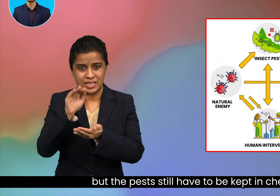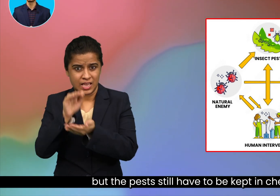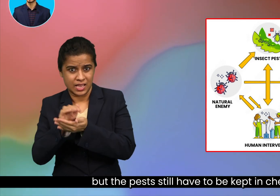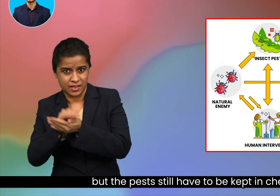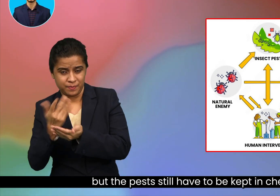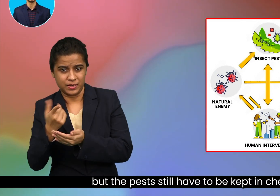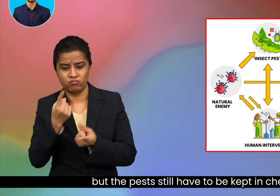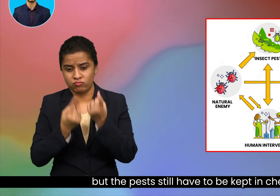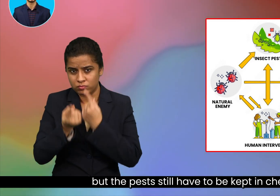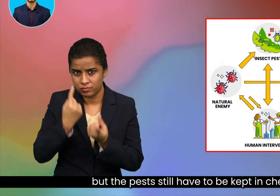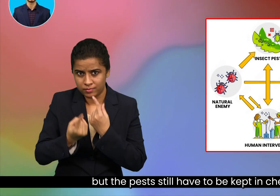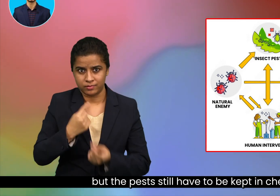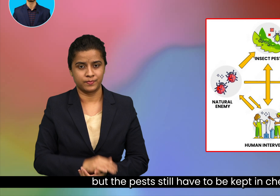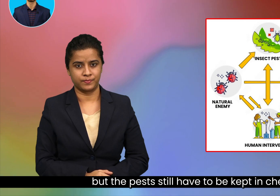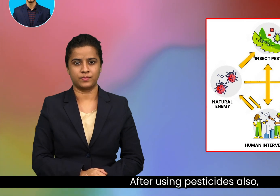in check.